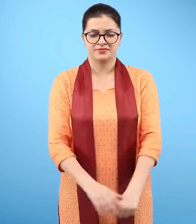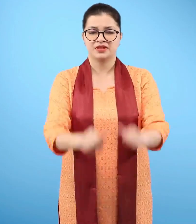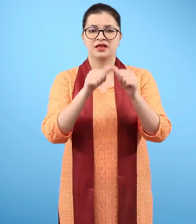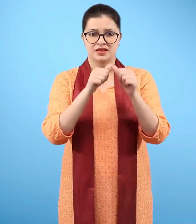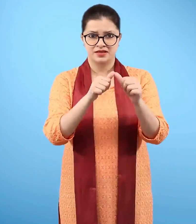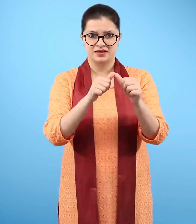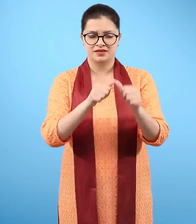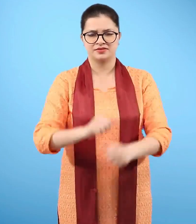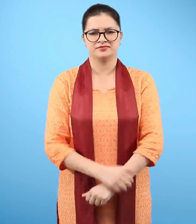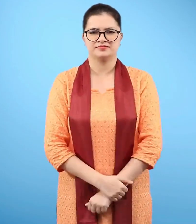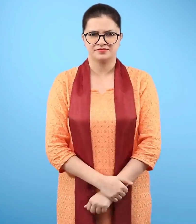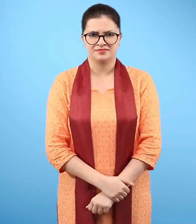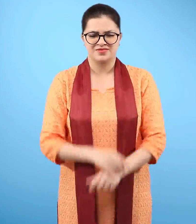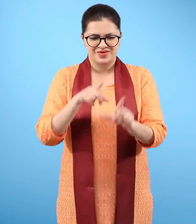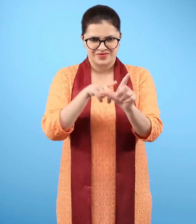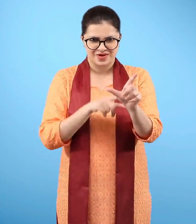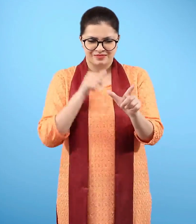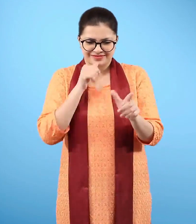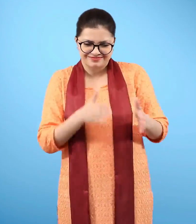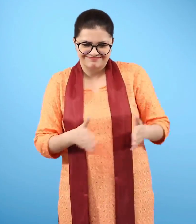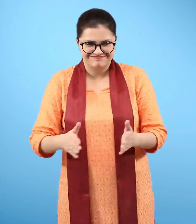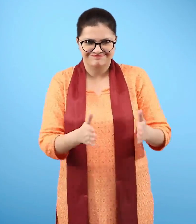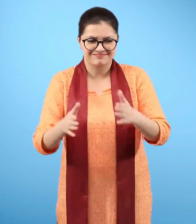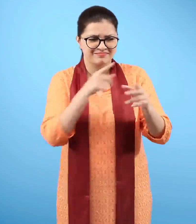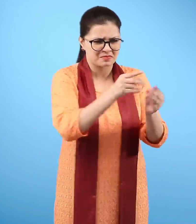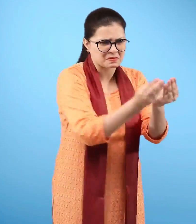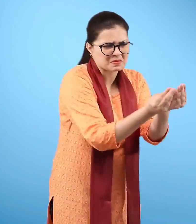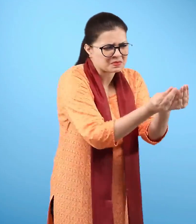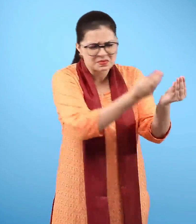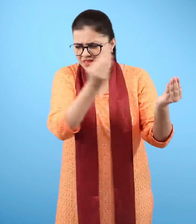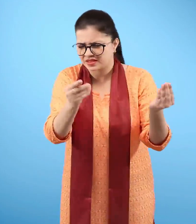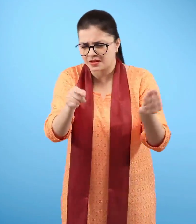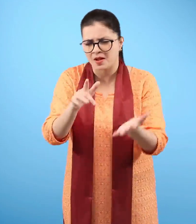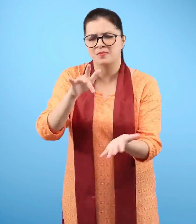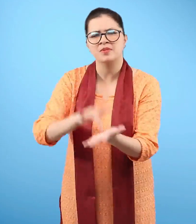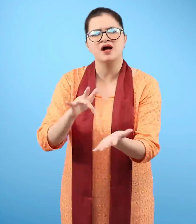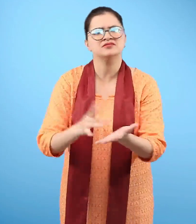A. Which of these is nearer to river Yamuna?